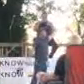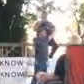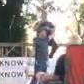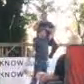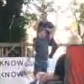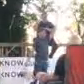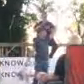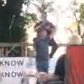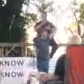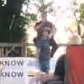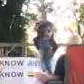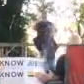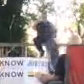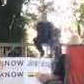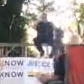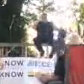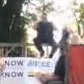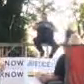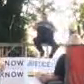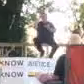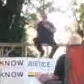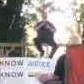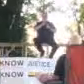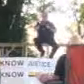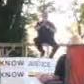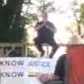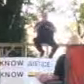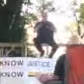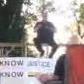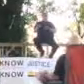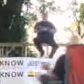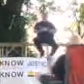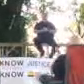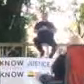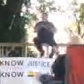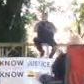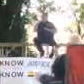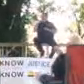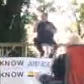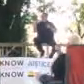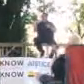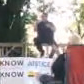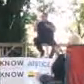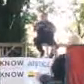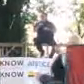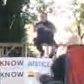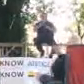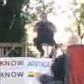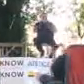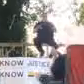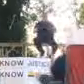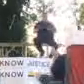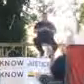home and really listen and learn. It's really hard to do. But the kids are doing it. We can do